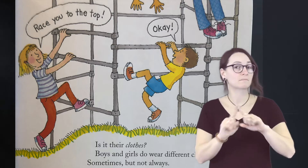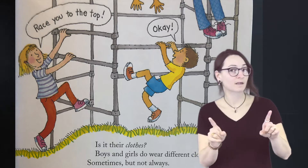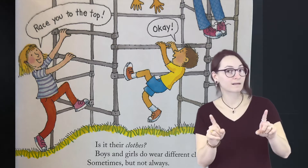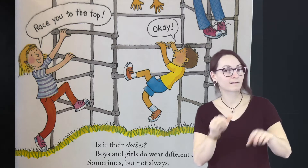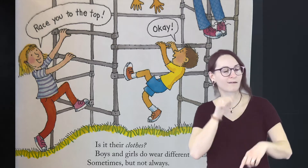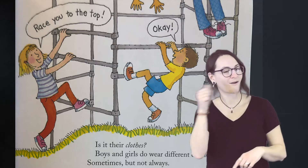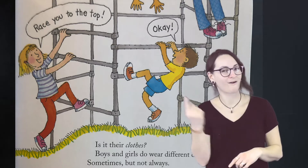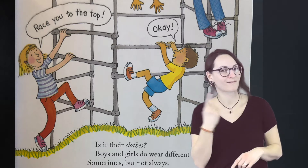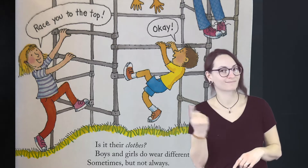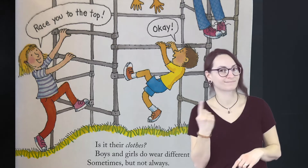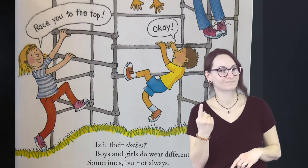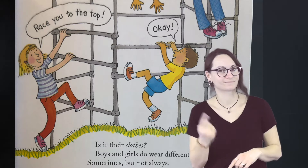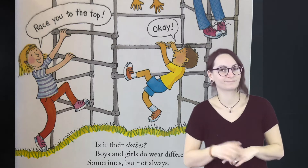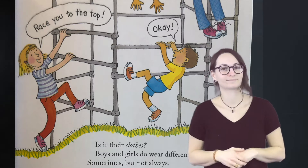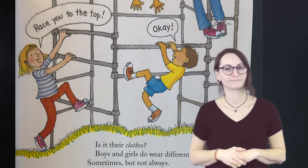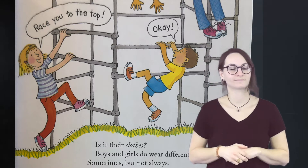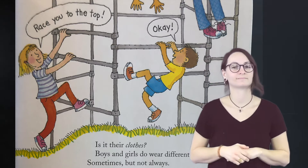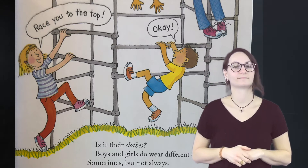not always.